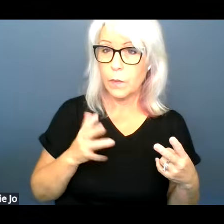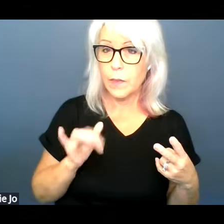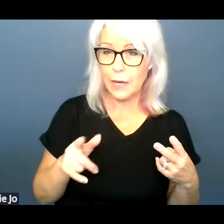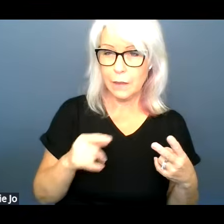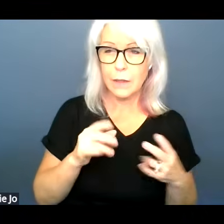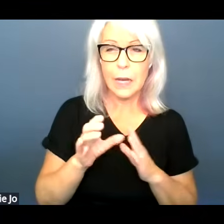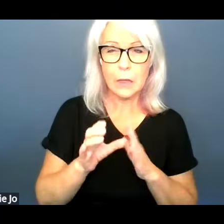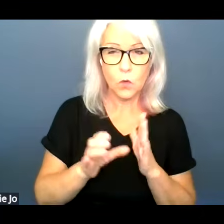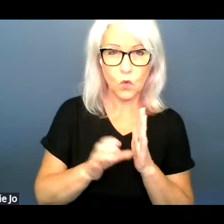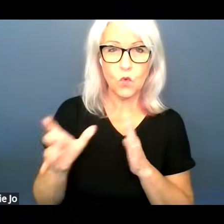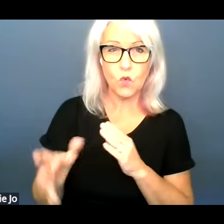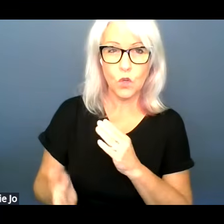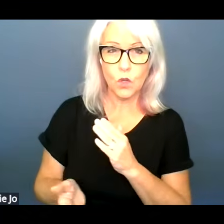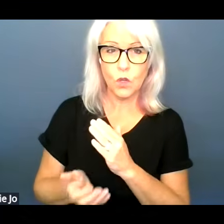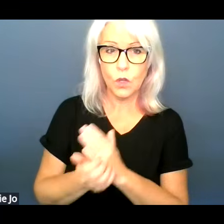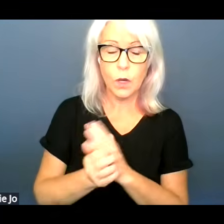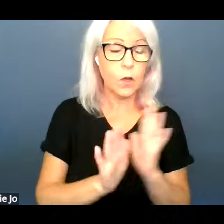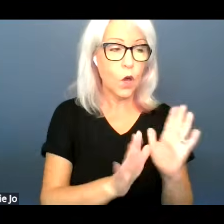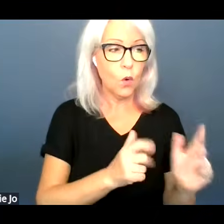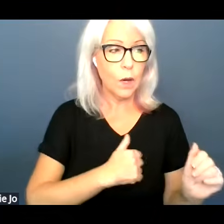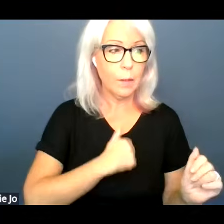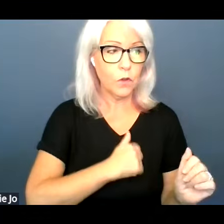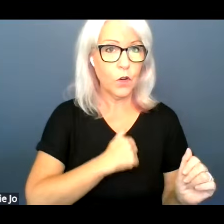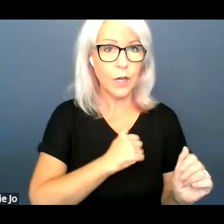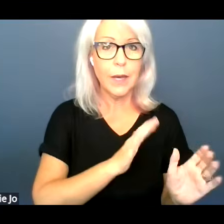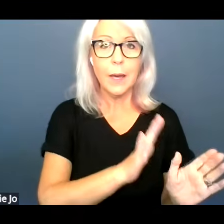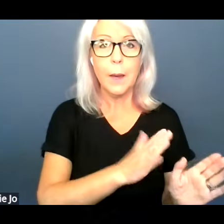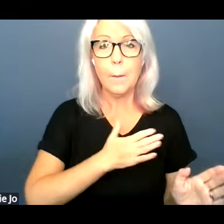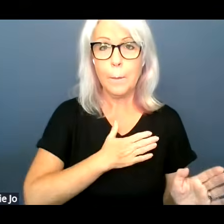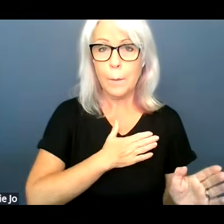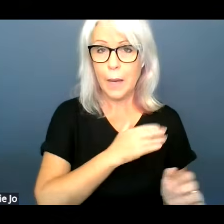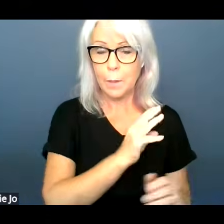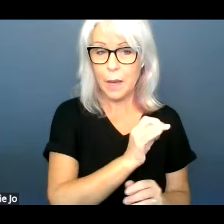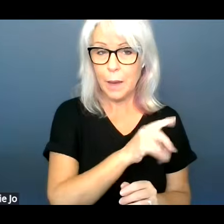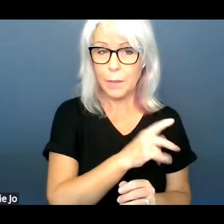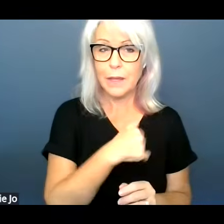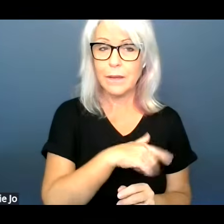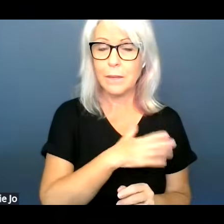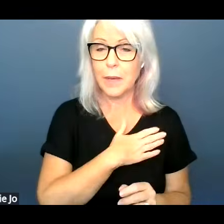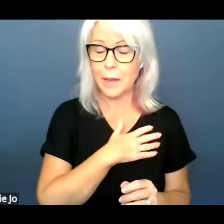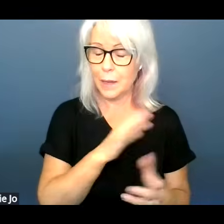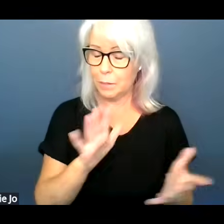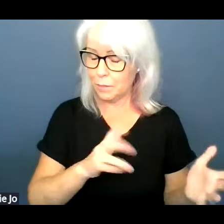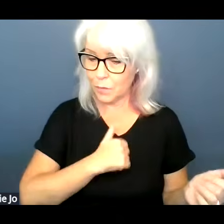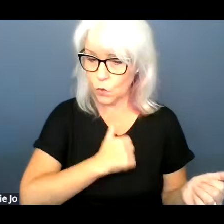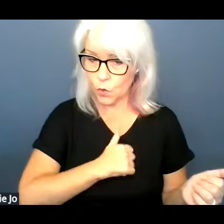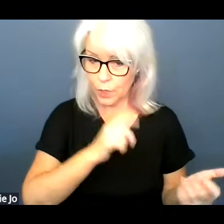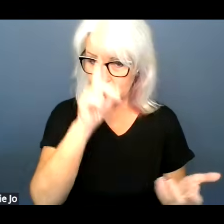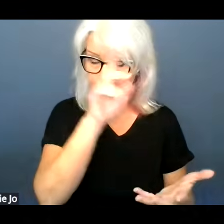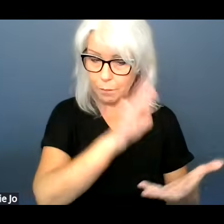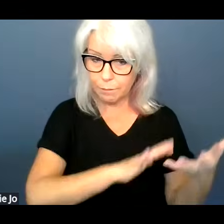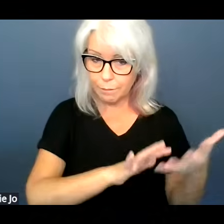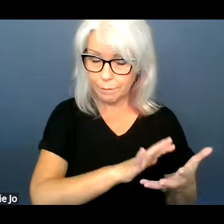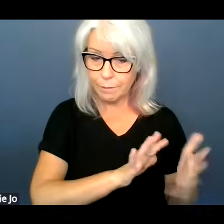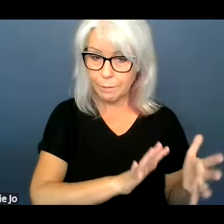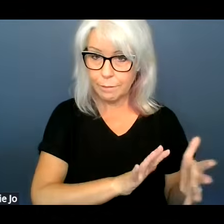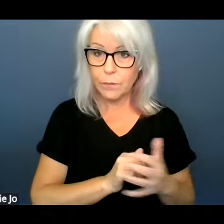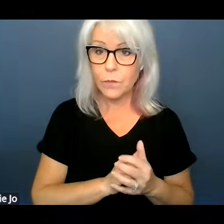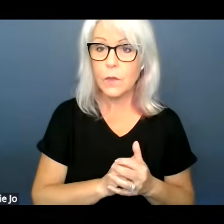constitutional. Or is it? No, I'm sorry. This- My map is an initiative. Here, I'm mixing my Okay. map up because, right. So this